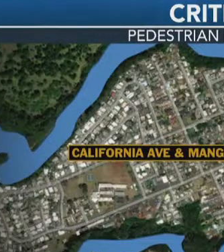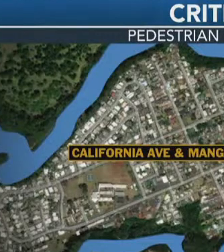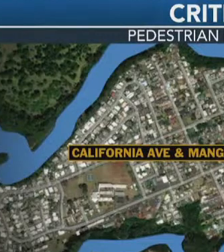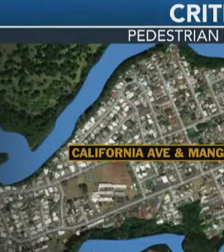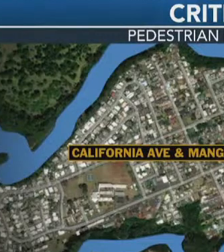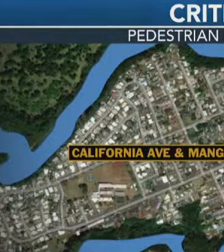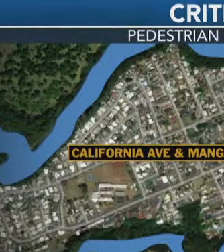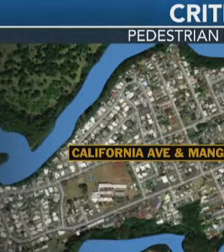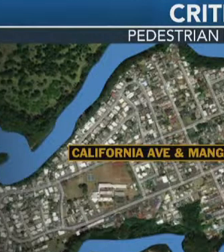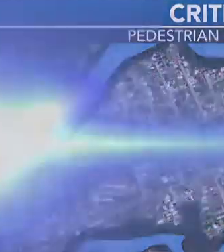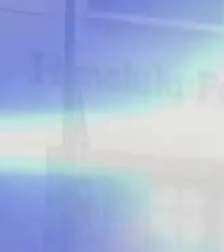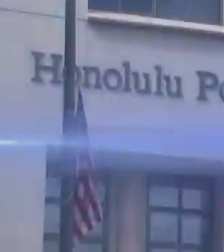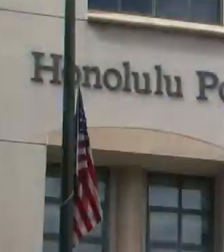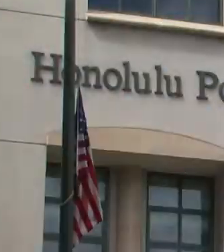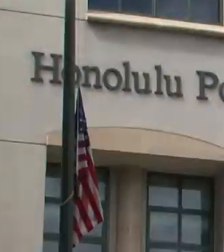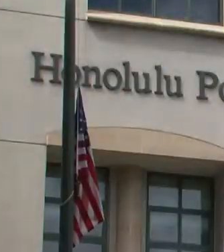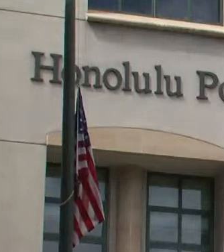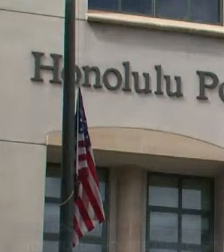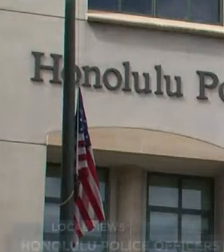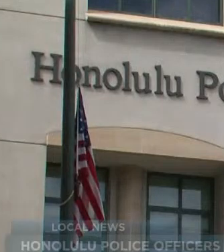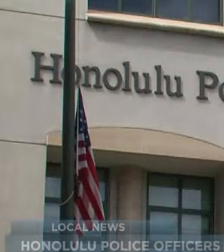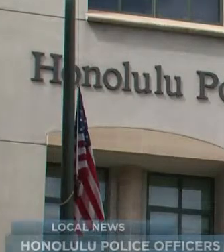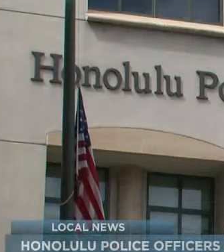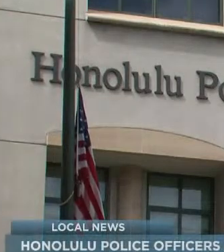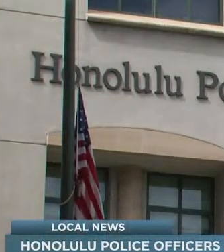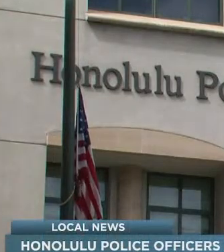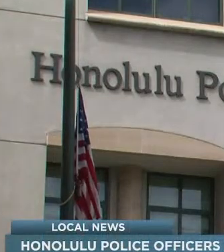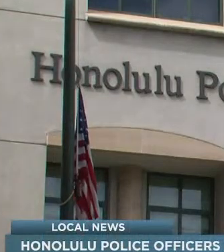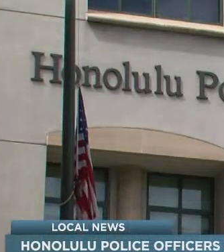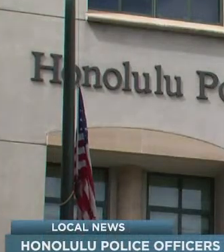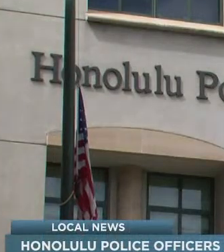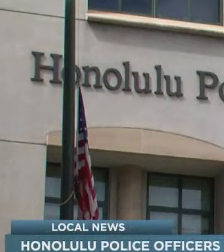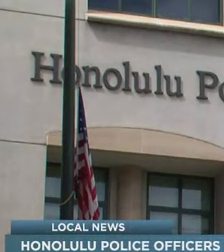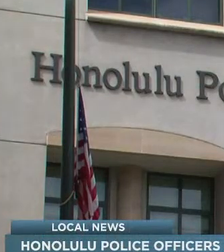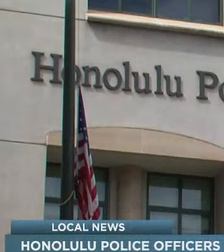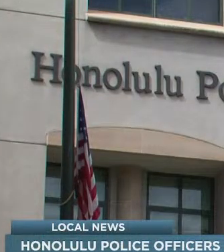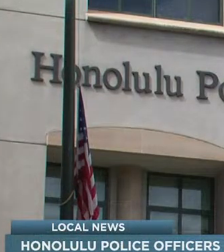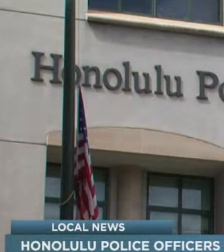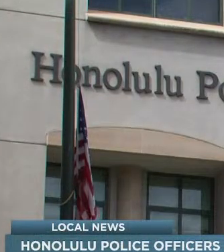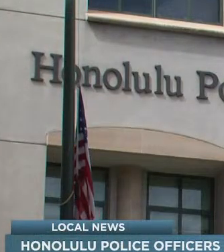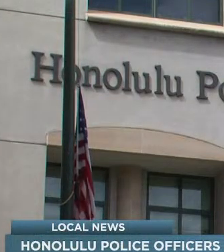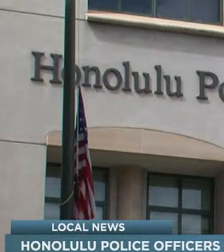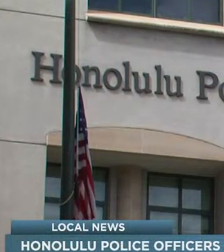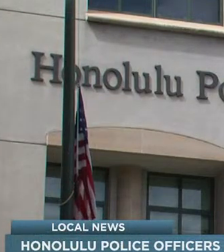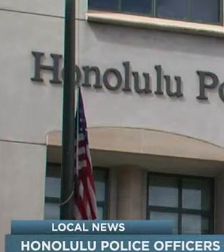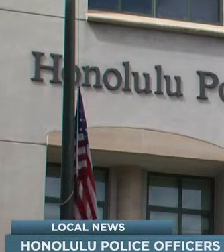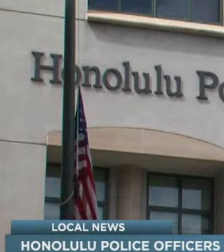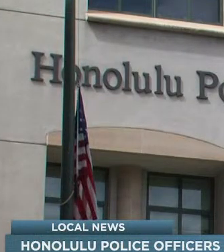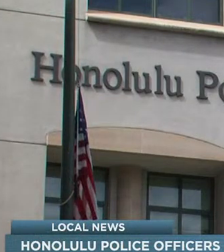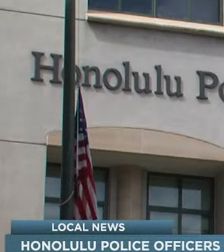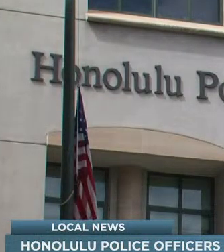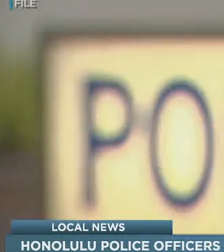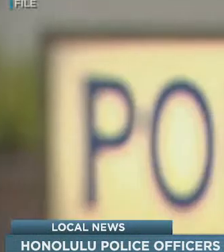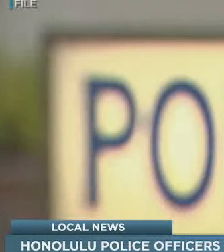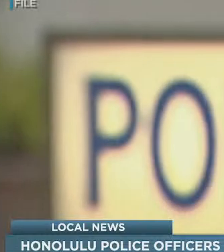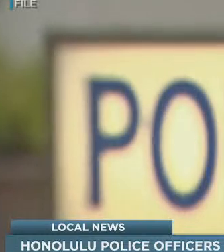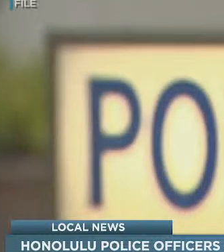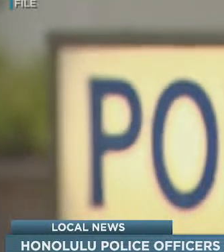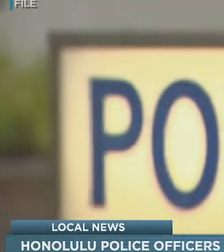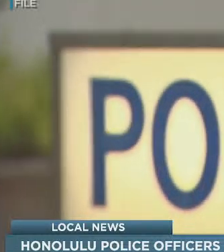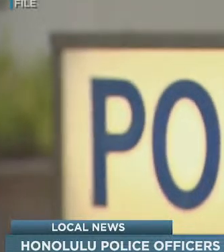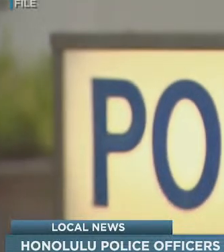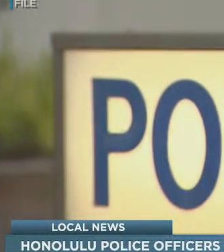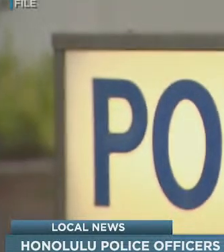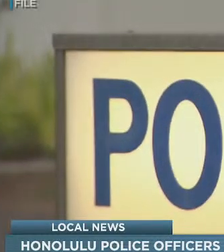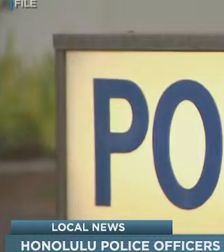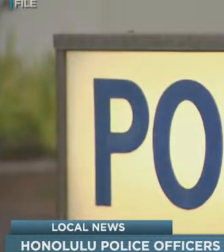driver did stay on scene. Honolulu police officers are one step closer to getting a work schedule change. The police union